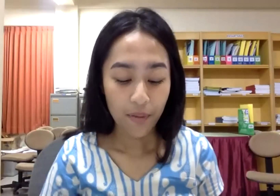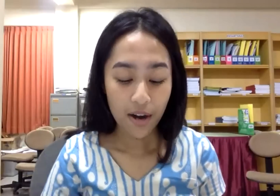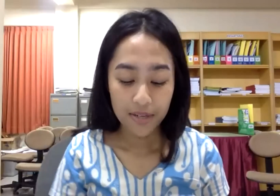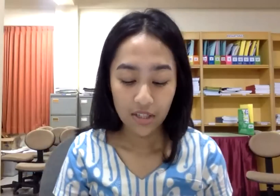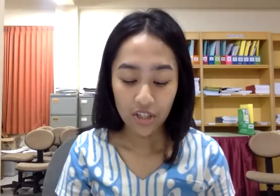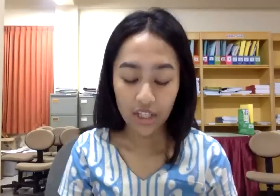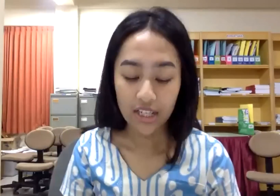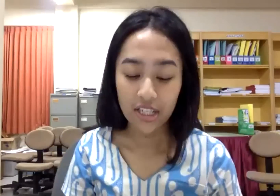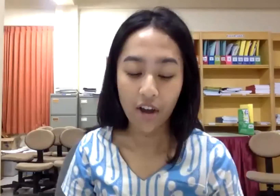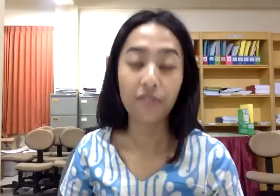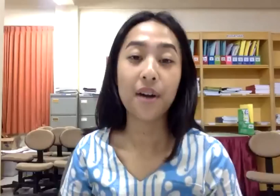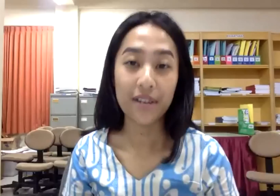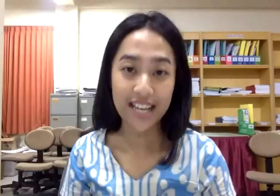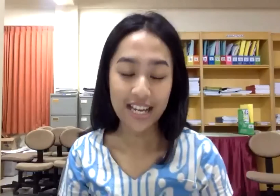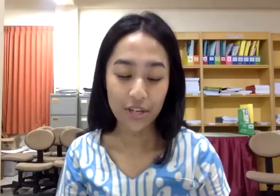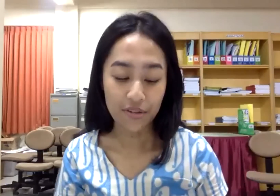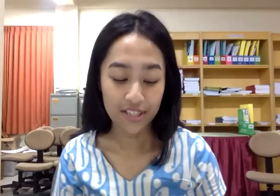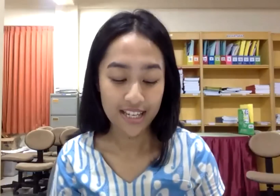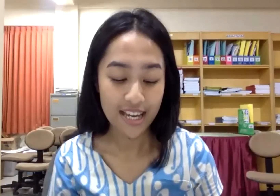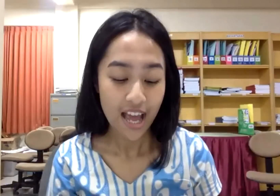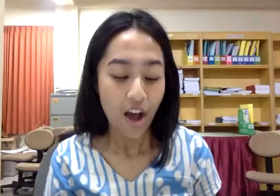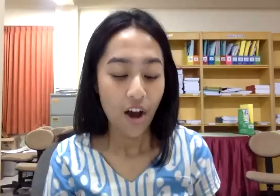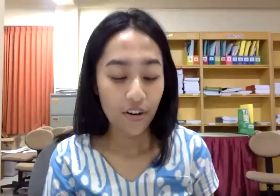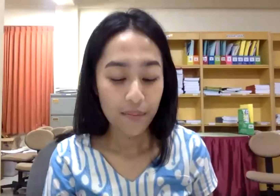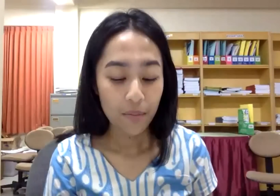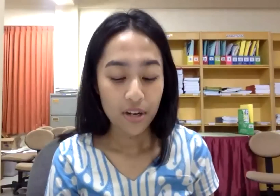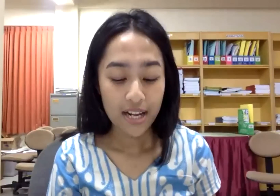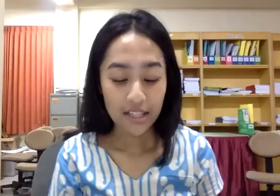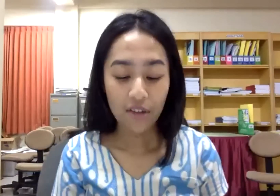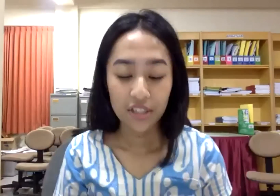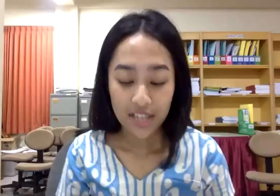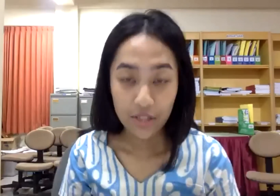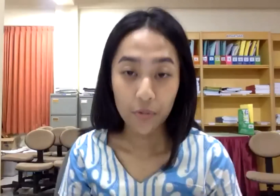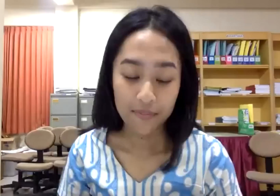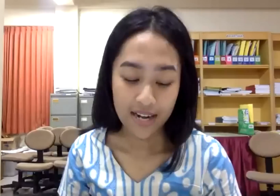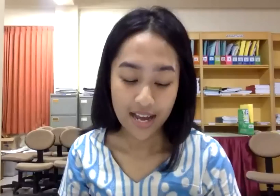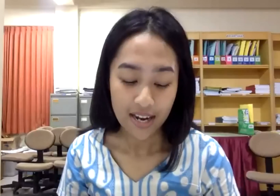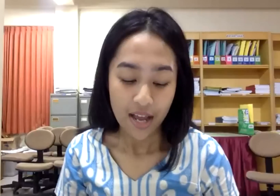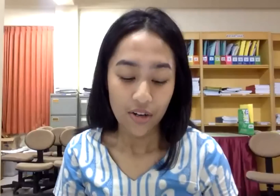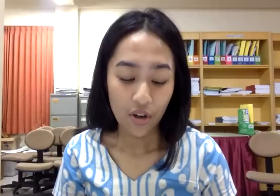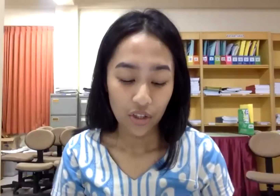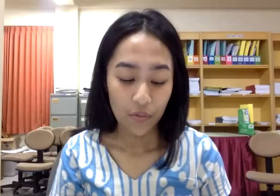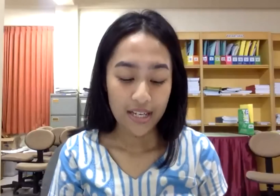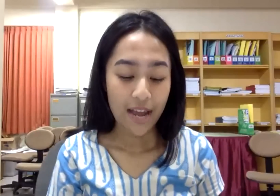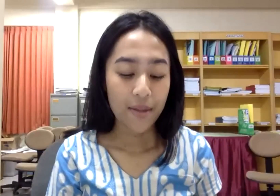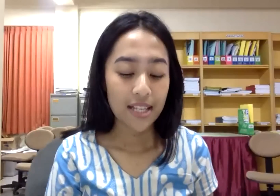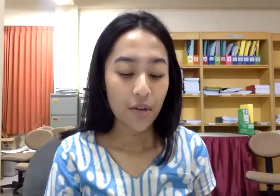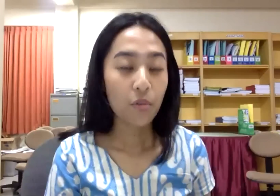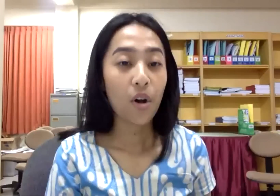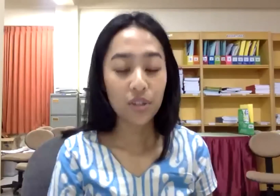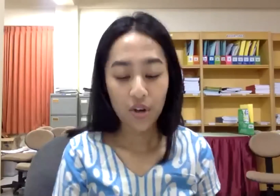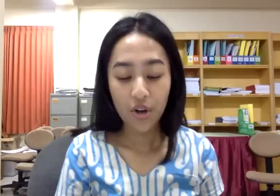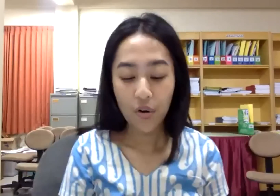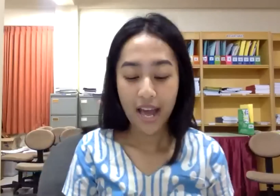from Department Sociology of Brawijaya University, Honorable Moderator of Webinar, Dr. Wika MSE,